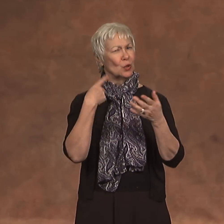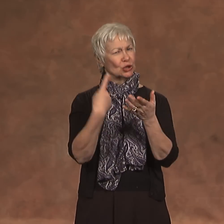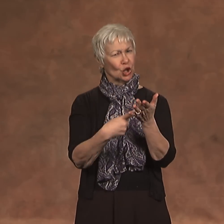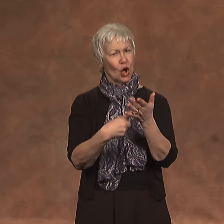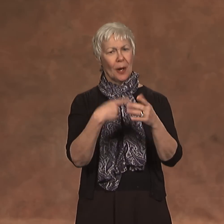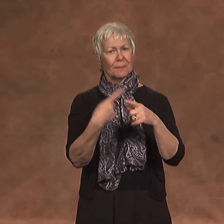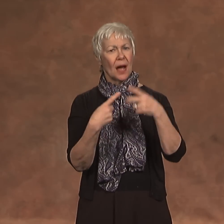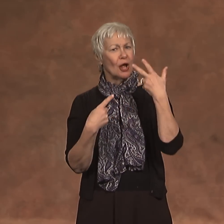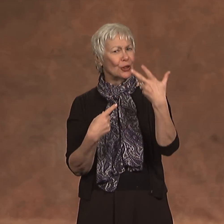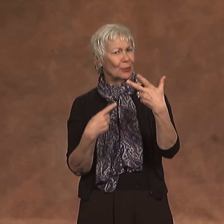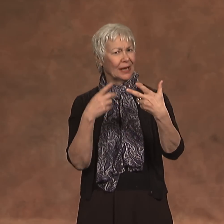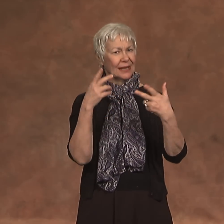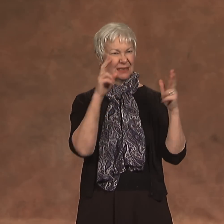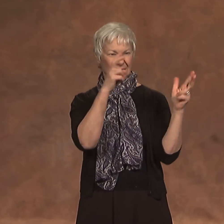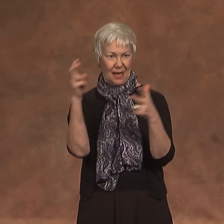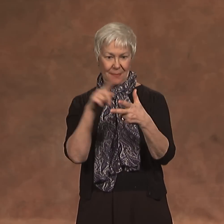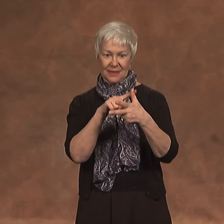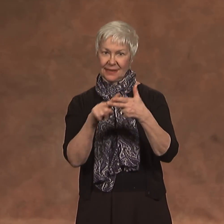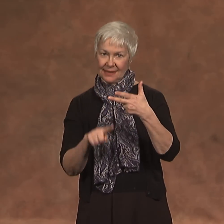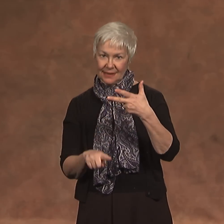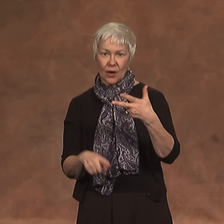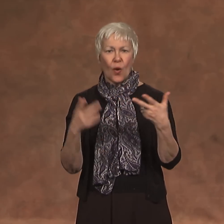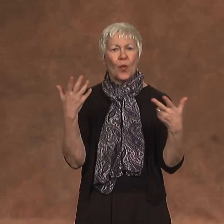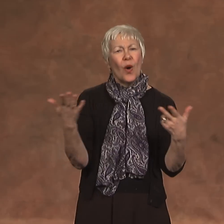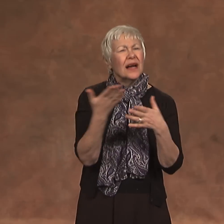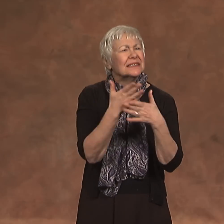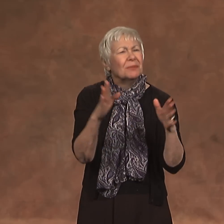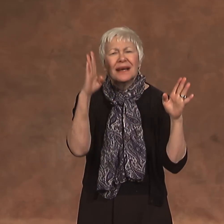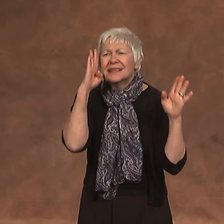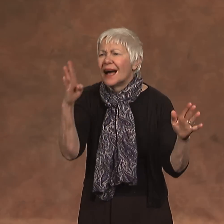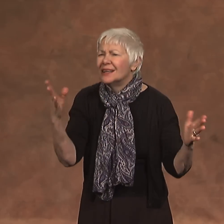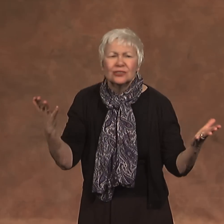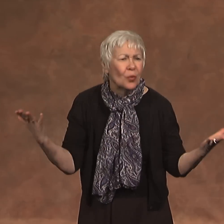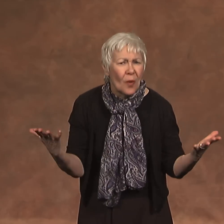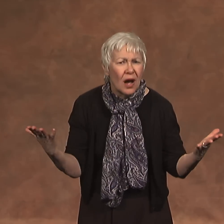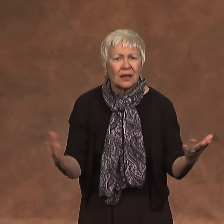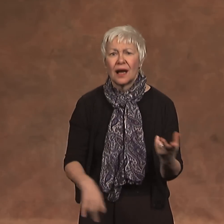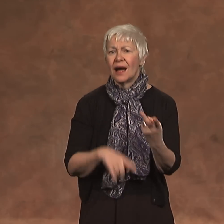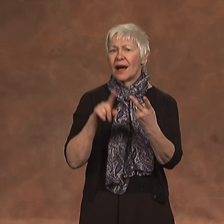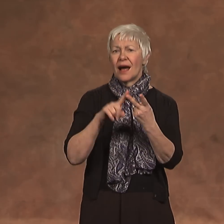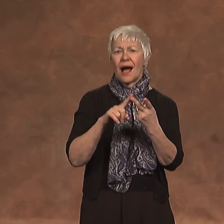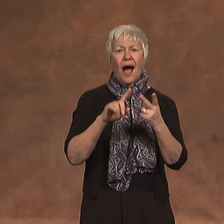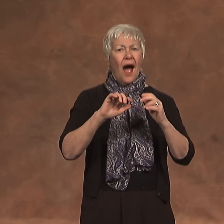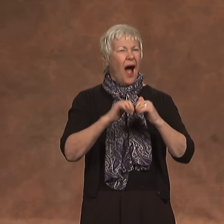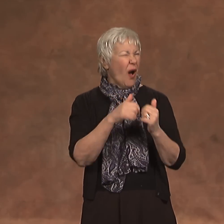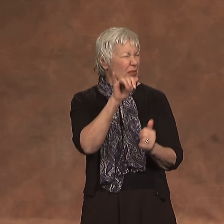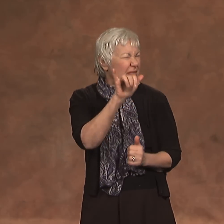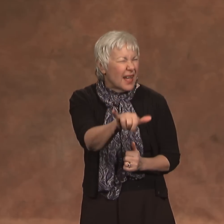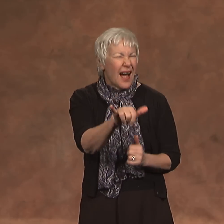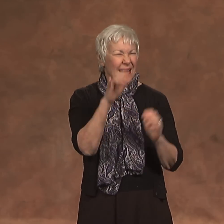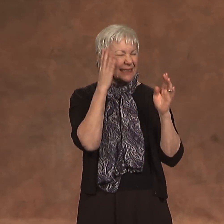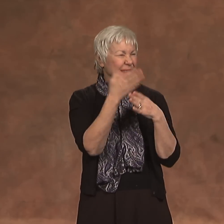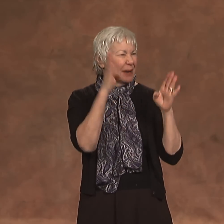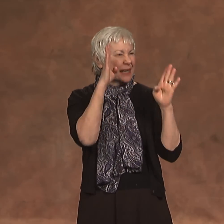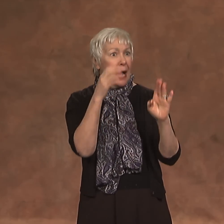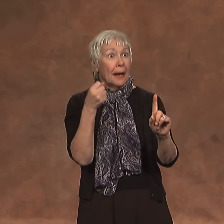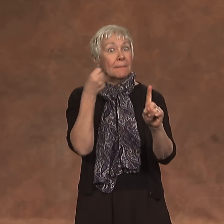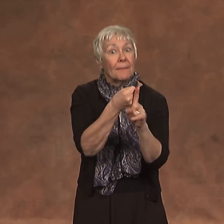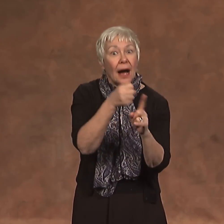Now I'd like to talk about three topics. What is split attention? How does split attention impact